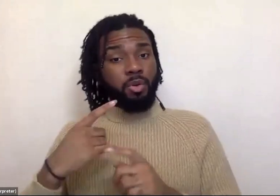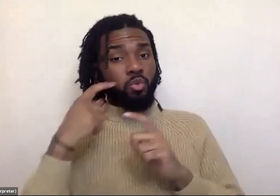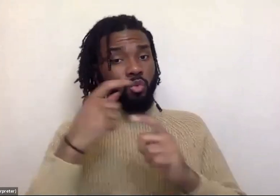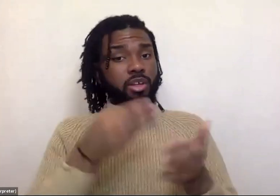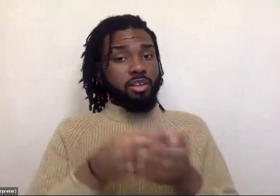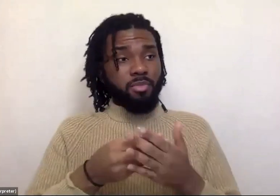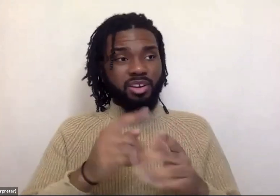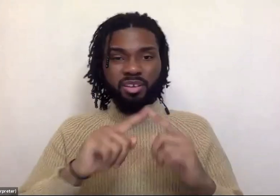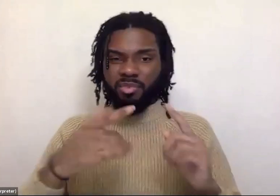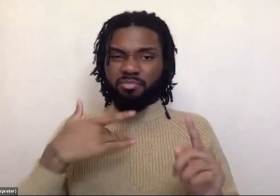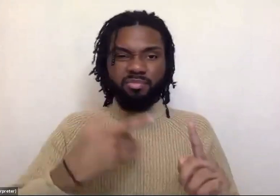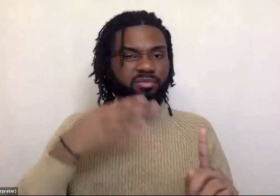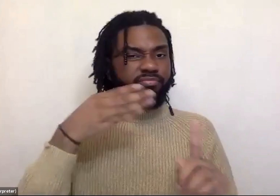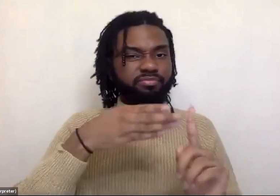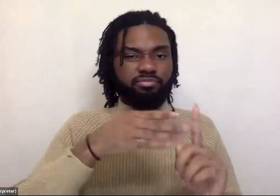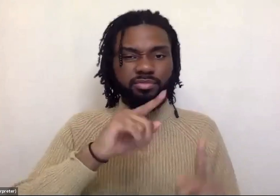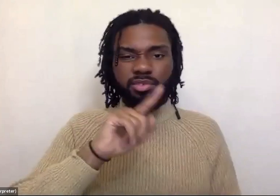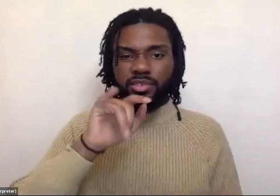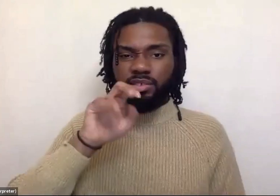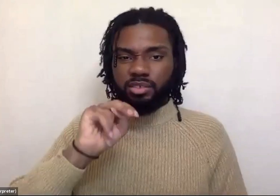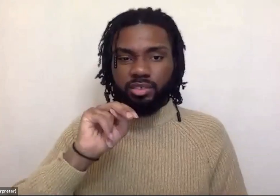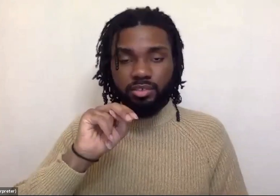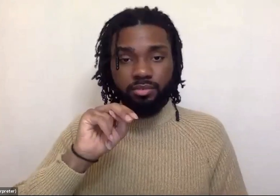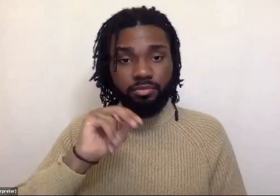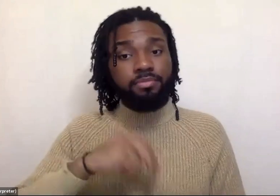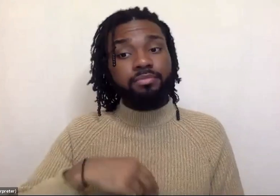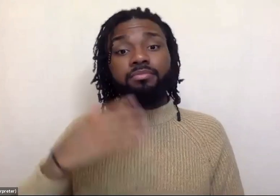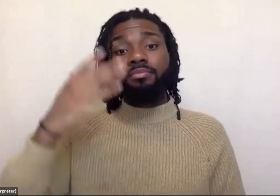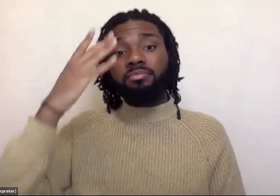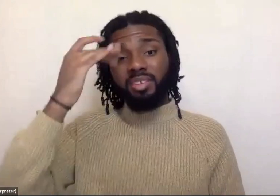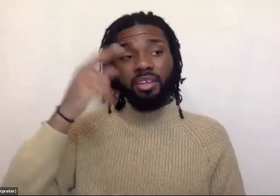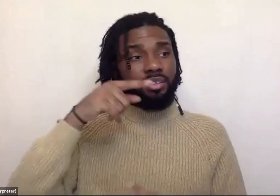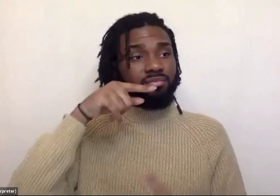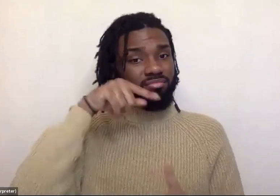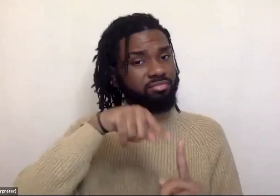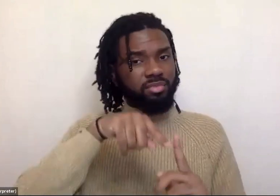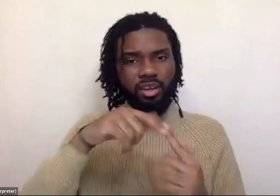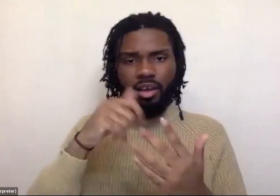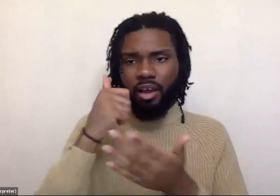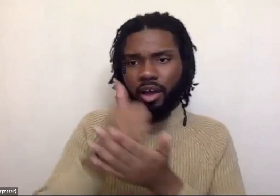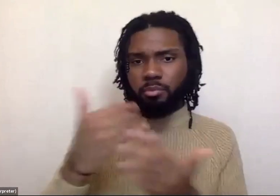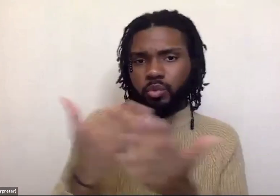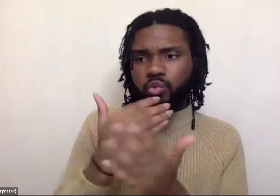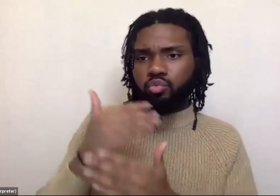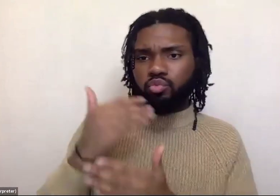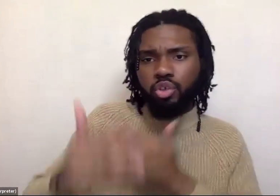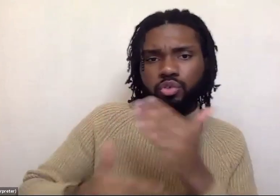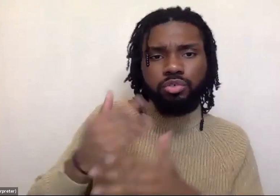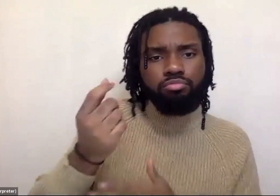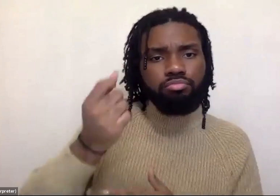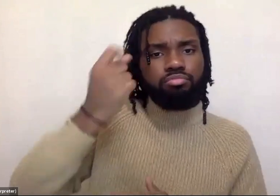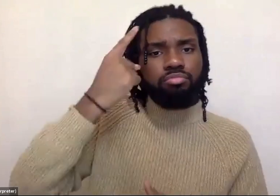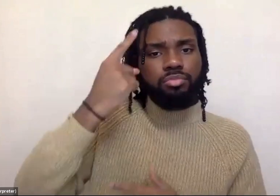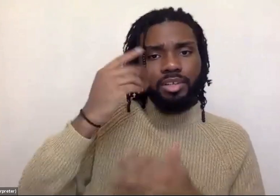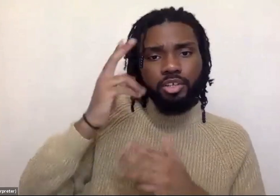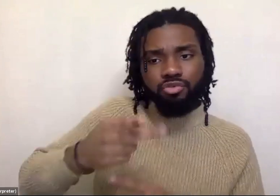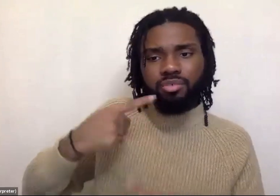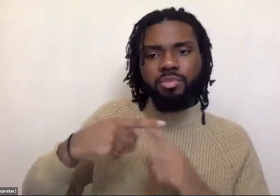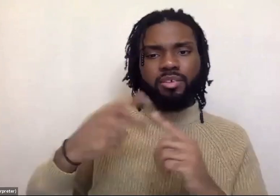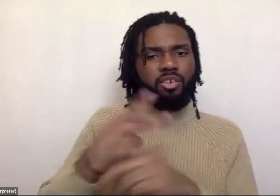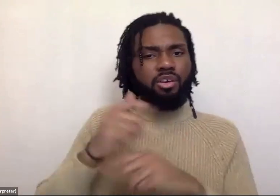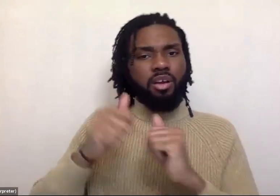so urgent in terms of making the new generation of people who understand what this history is and how it relates to them. I will